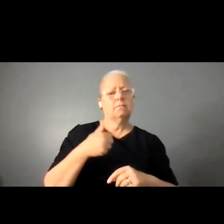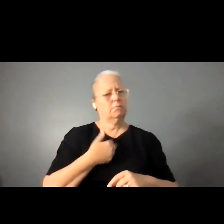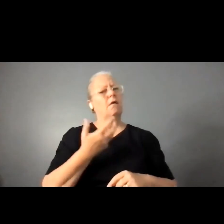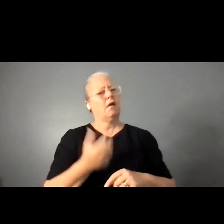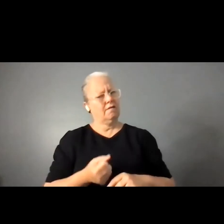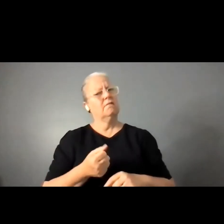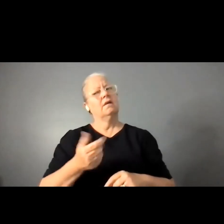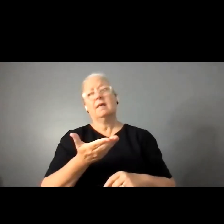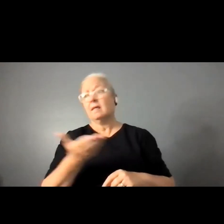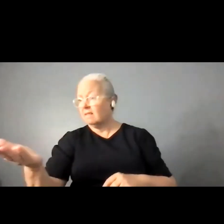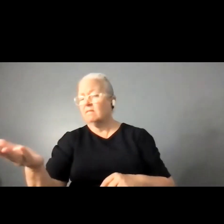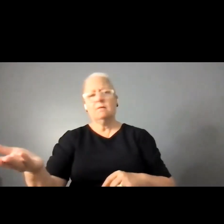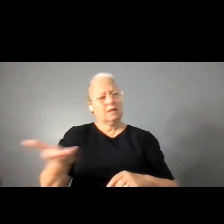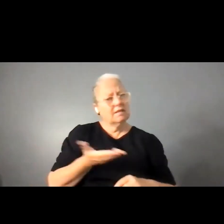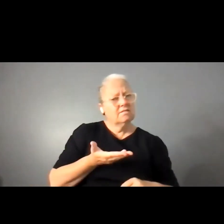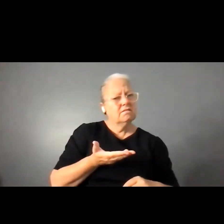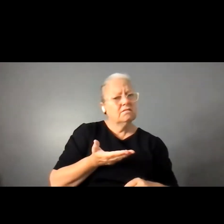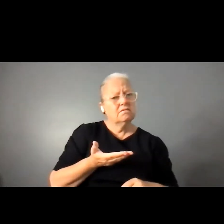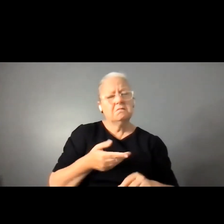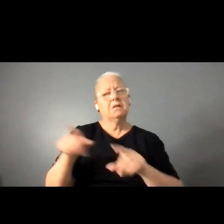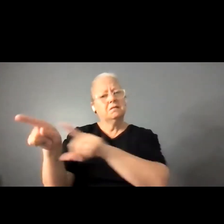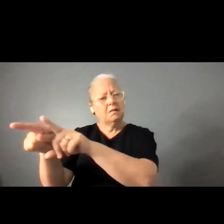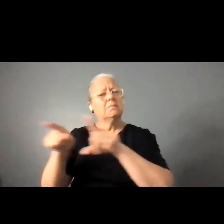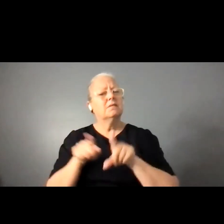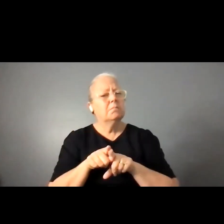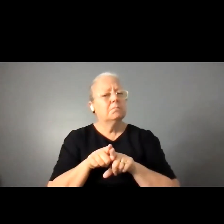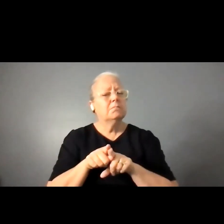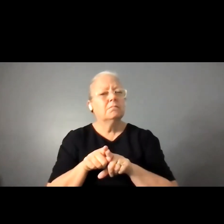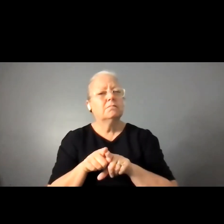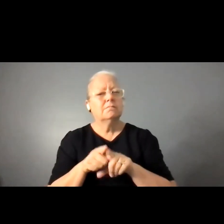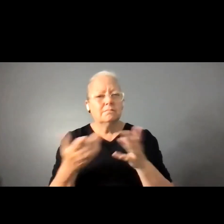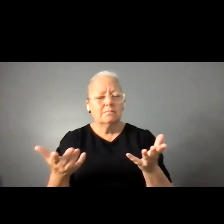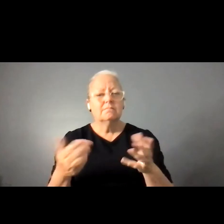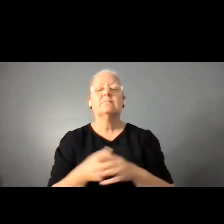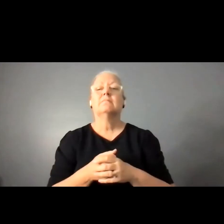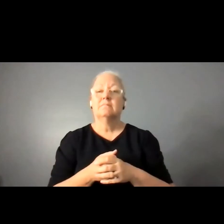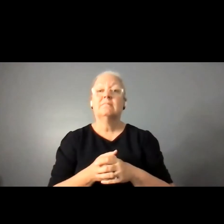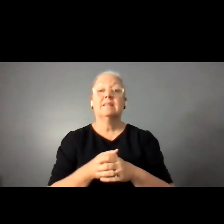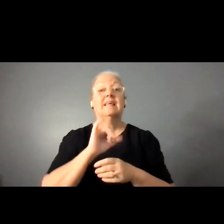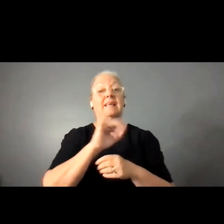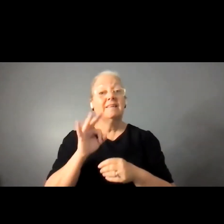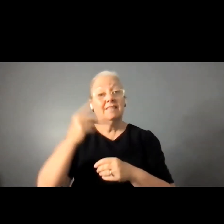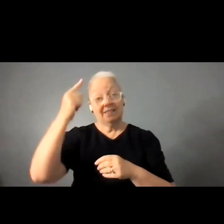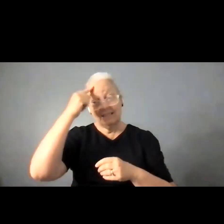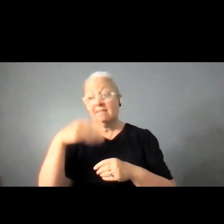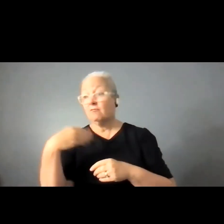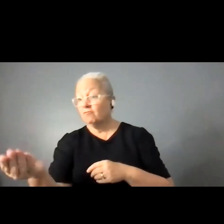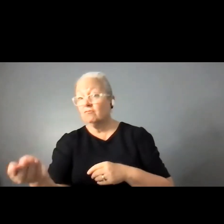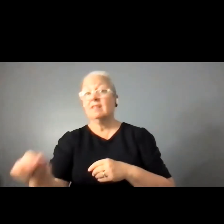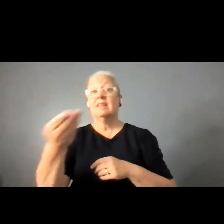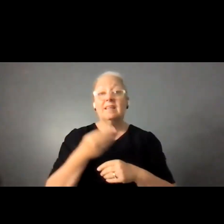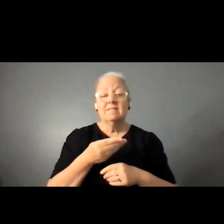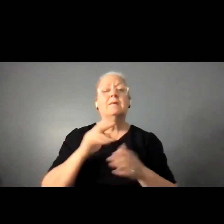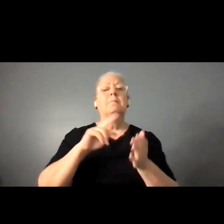ourselves like other peoples in the community. By doing that, barriers can be eliminated. Thank you.